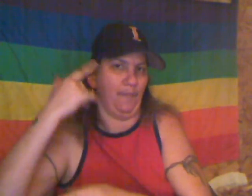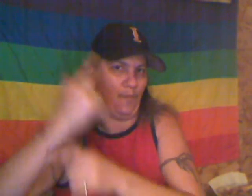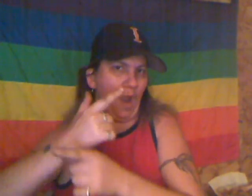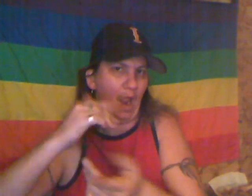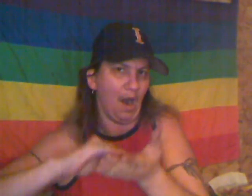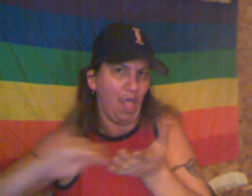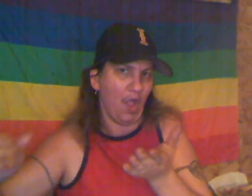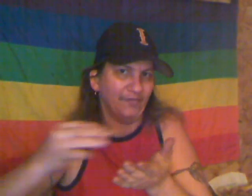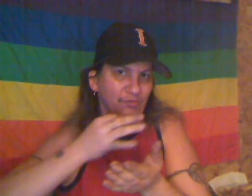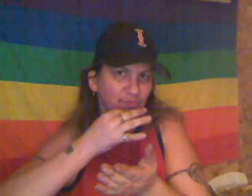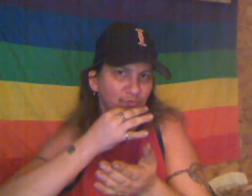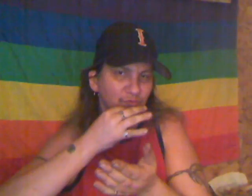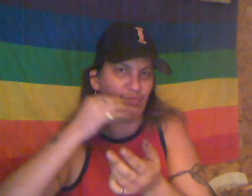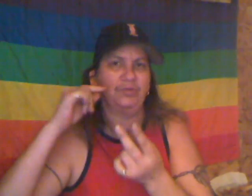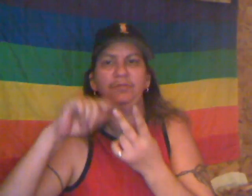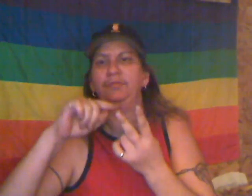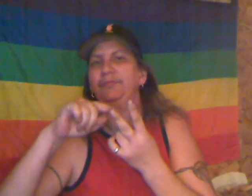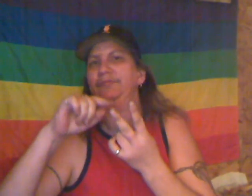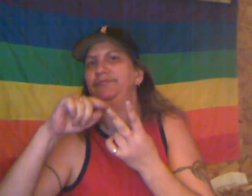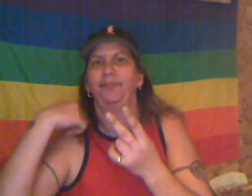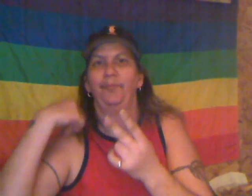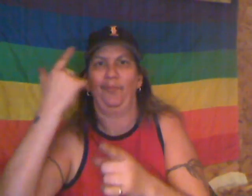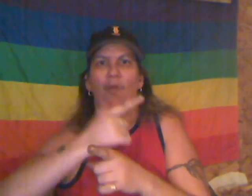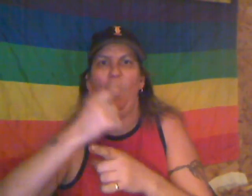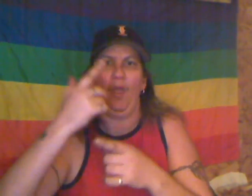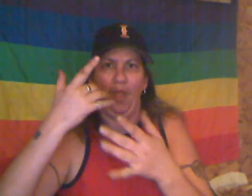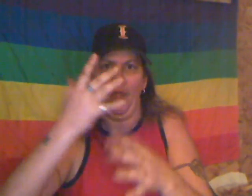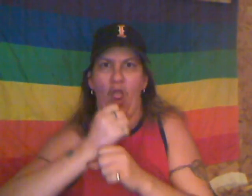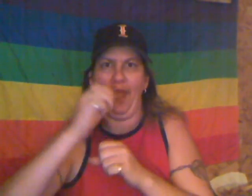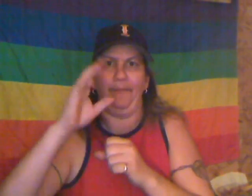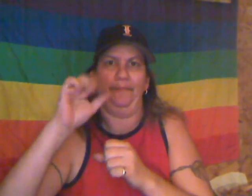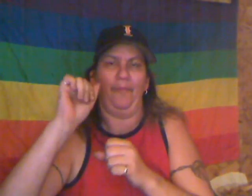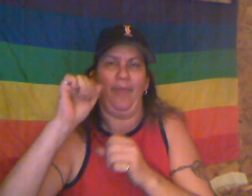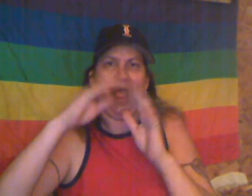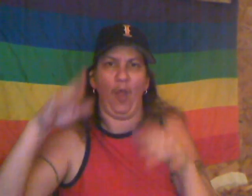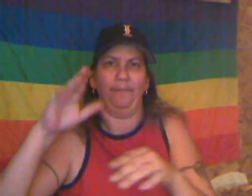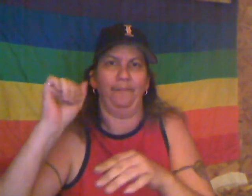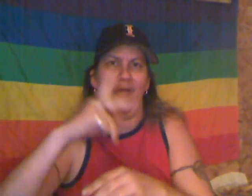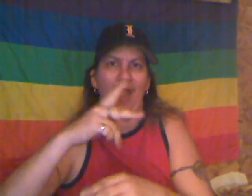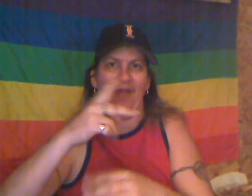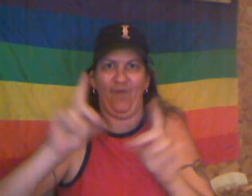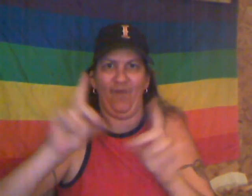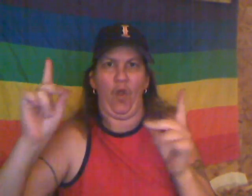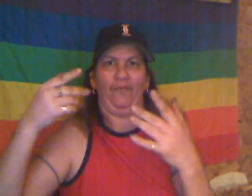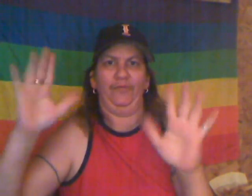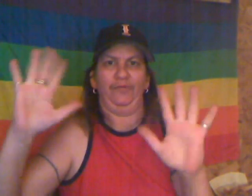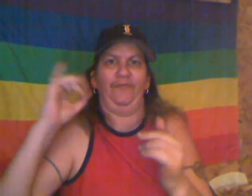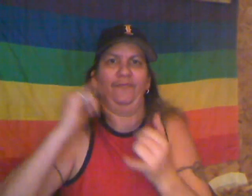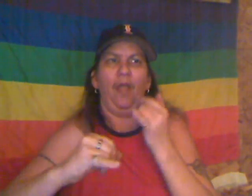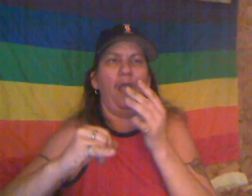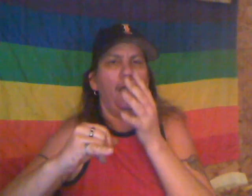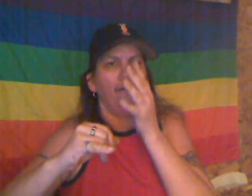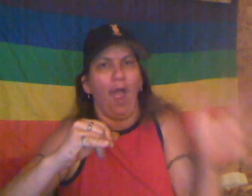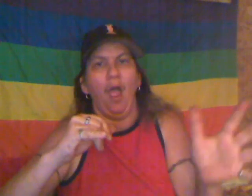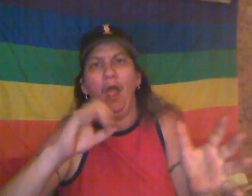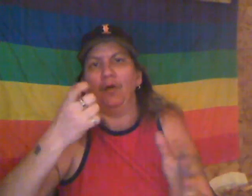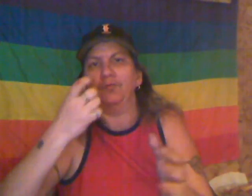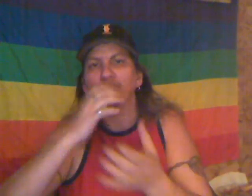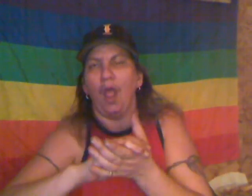as you can see, telescopes in space are finding the building blocks of life out there in the universe. But can they tell time? Can they